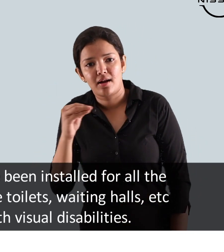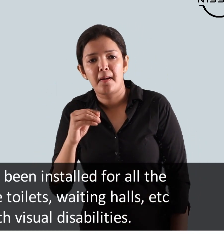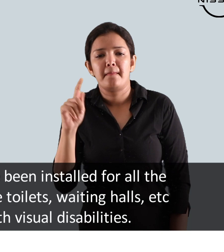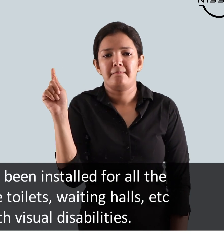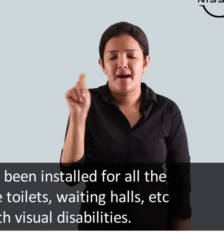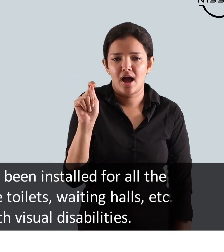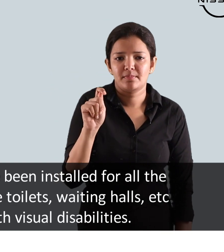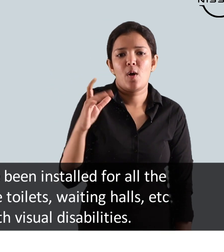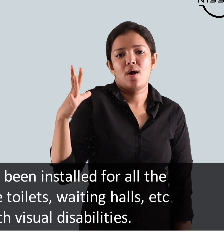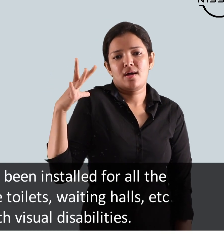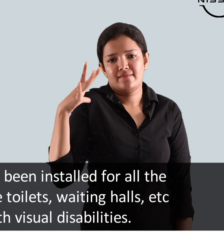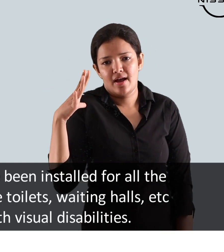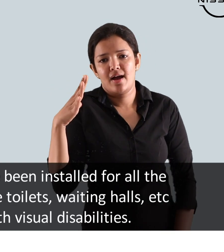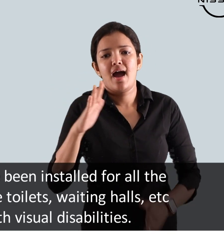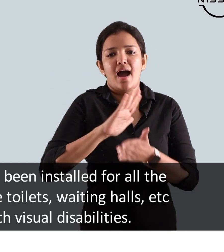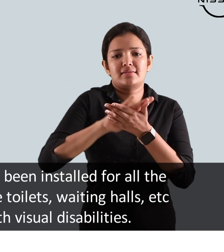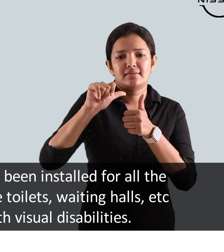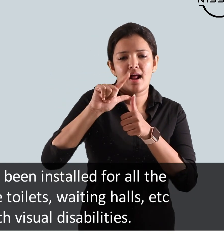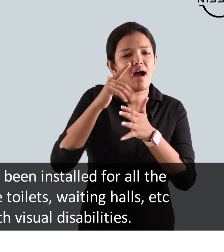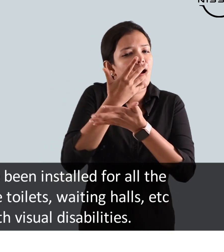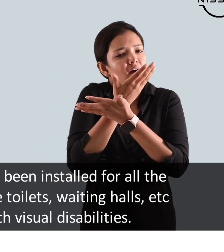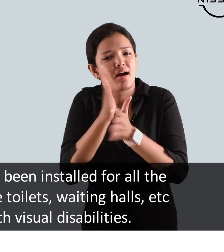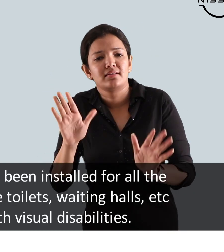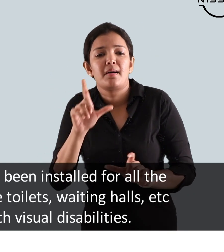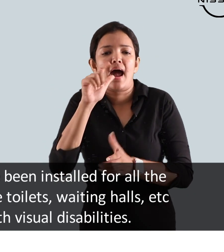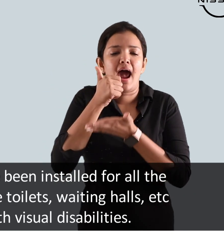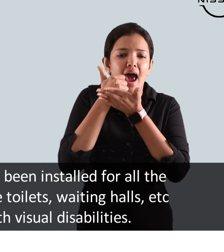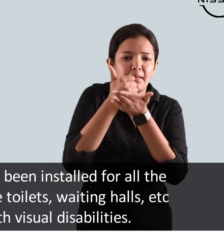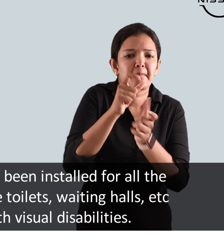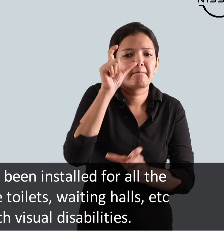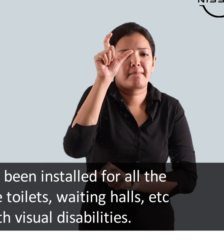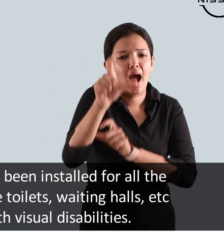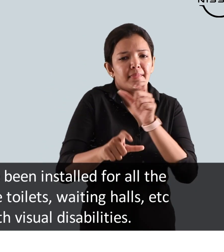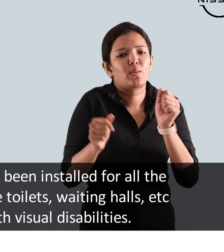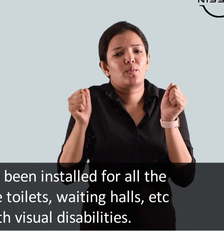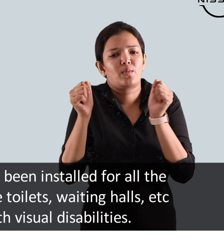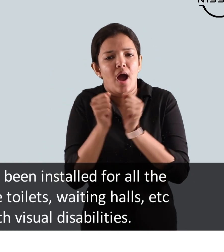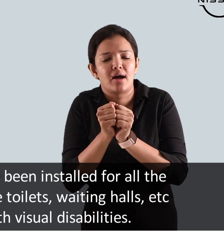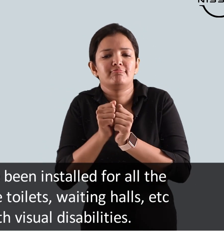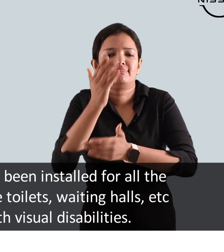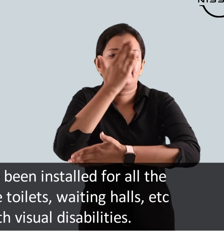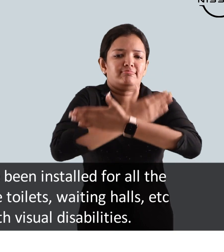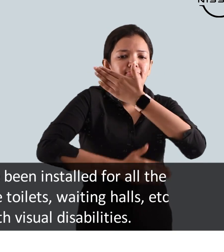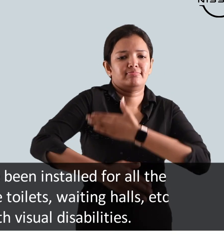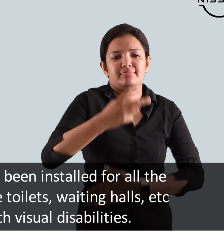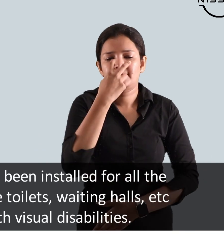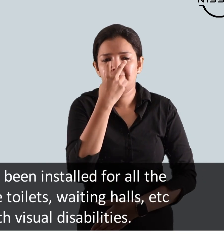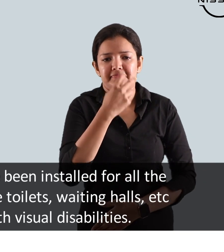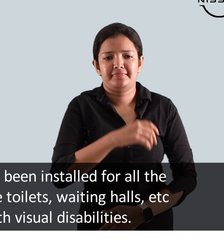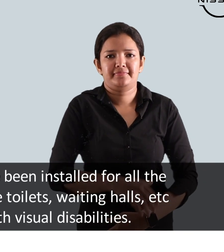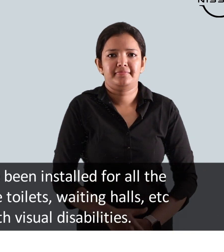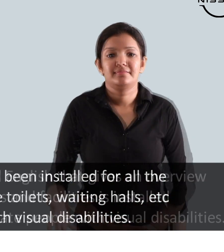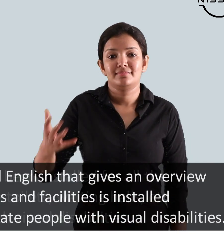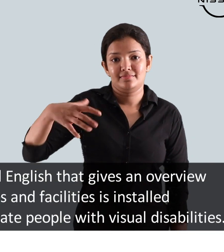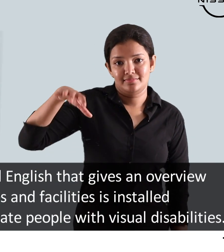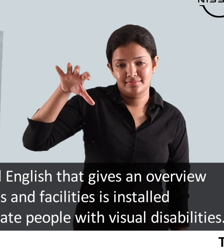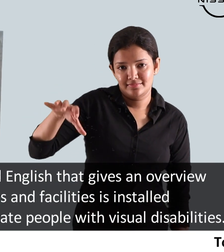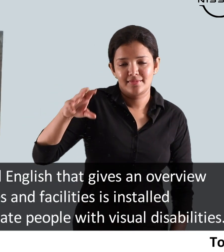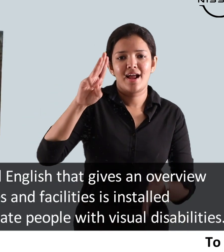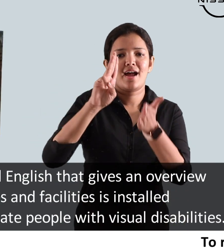facilities like toilets, waiting halls, etc. to help people with visual disabilities. A station map